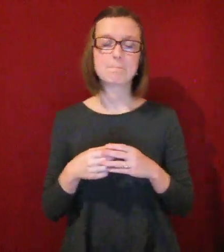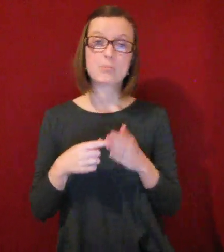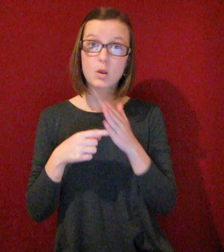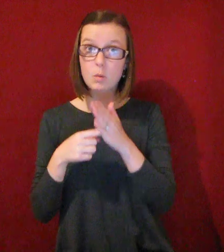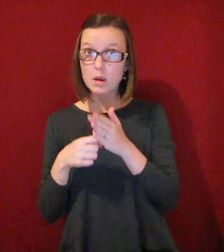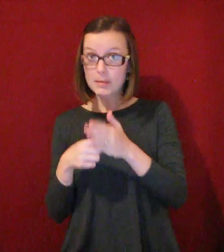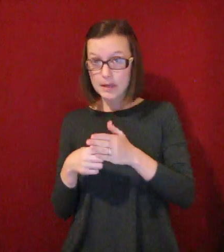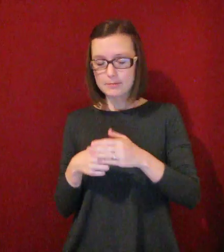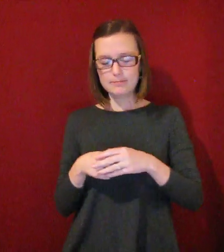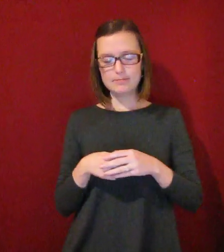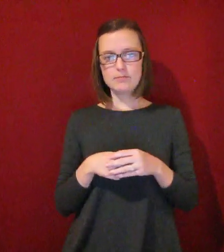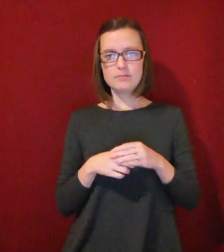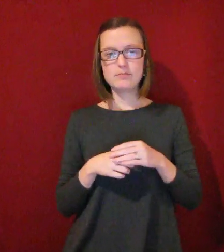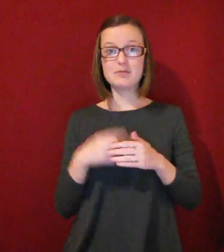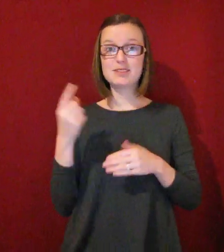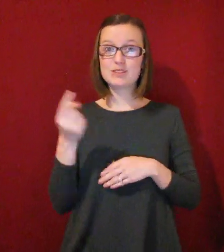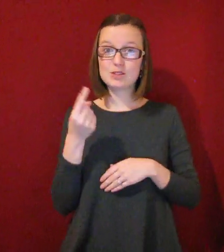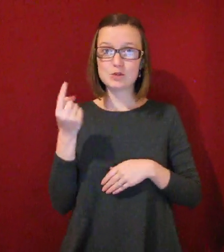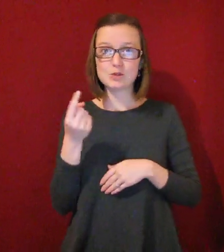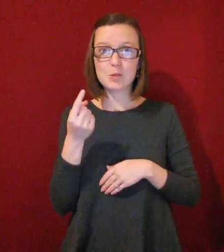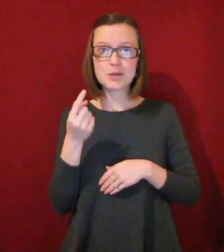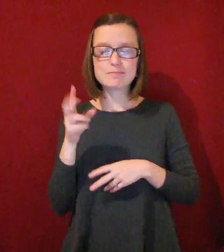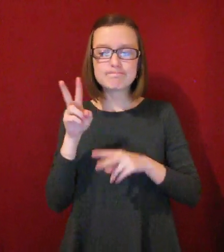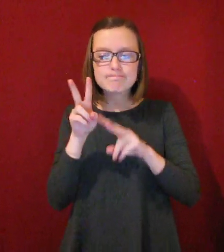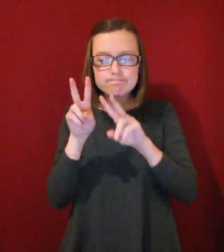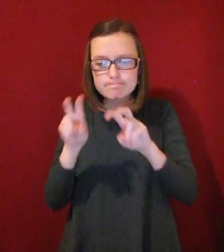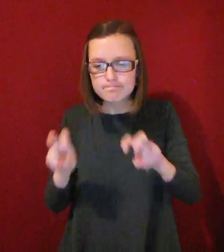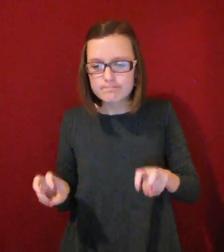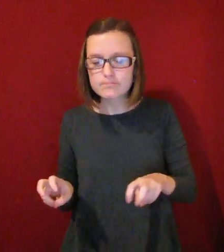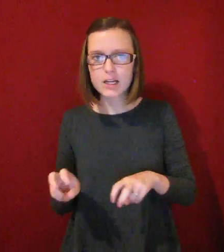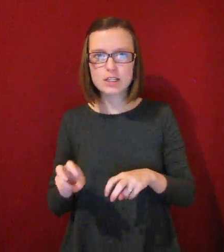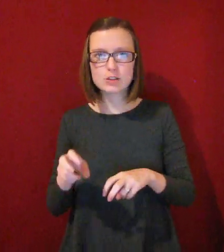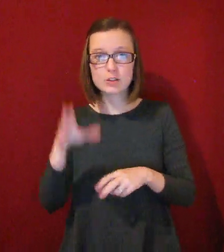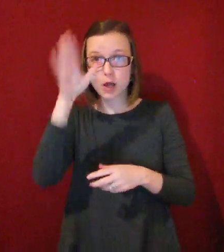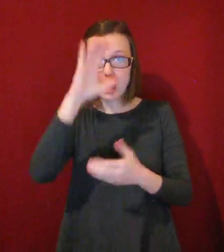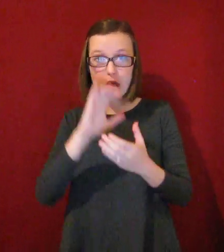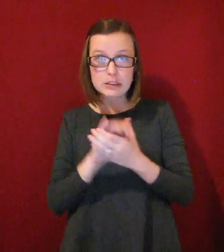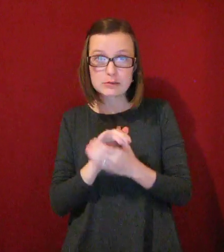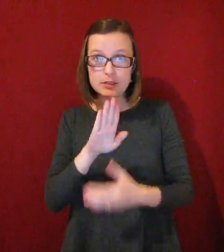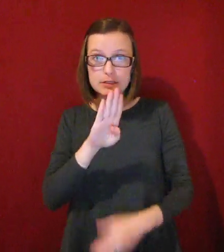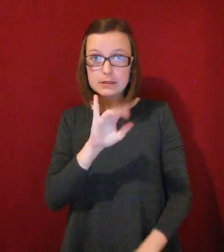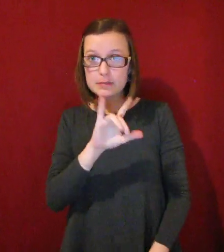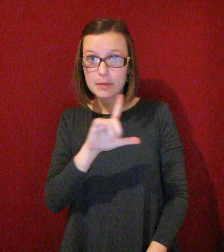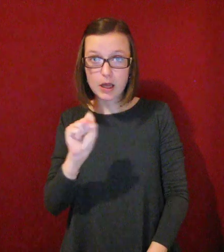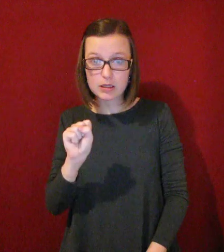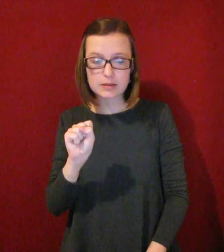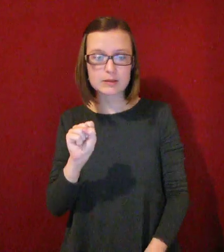bills to help you with that, because that's income that you're putting to that where you're not needing to buy other extra things.